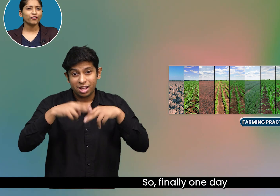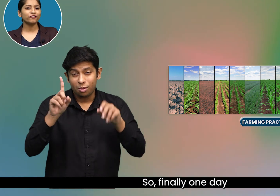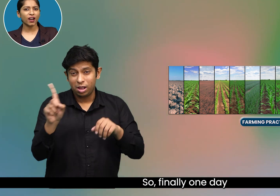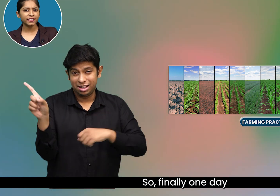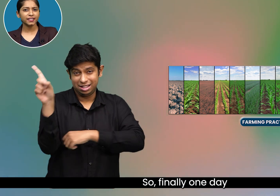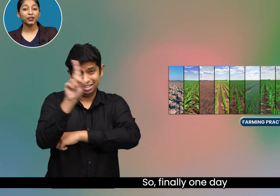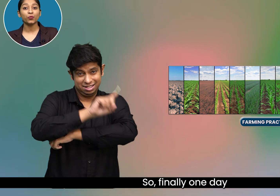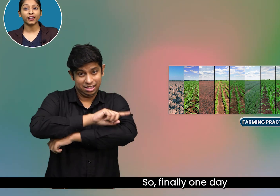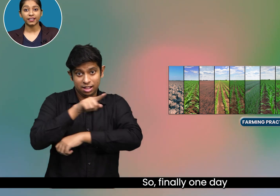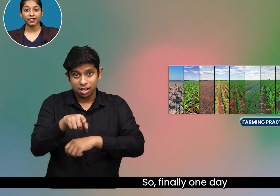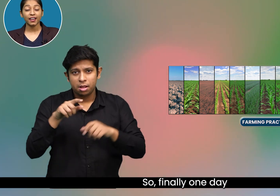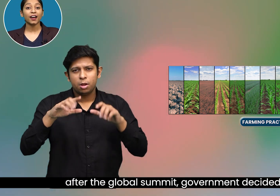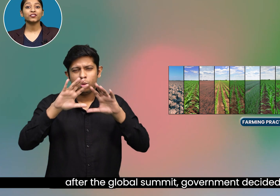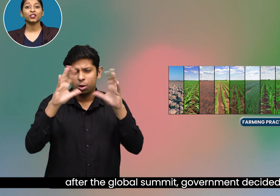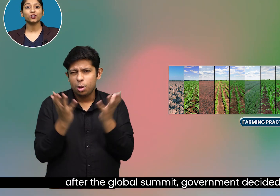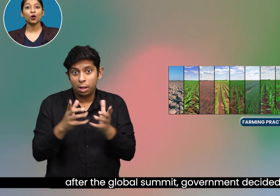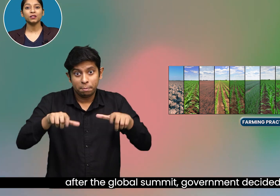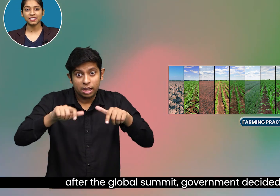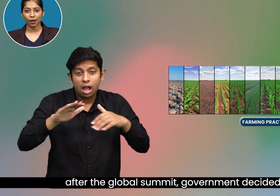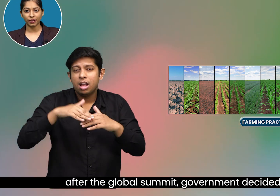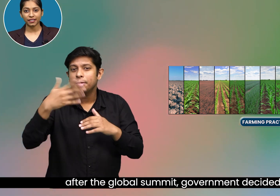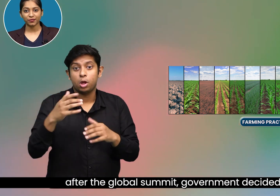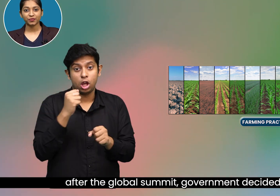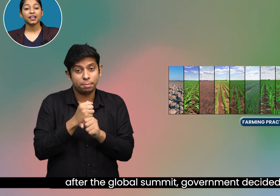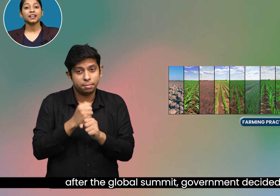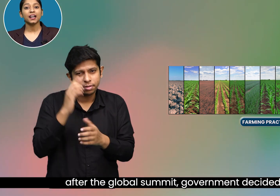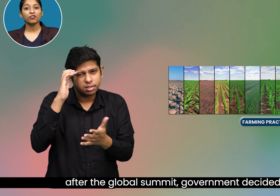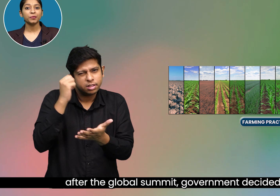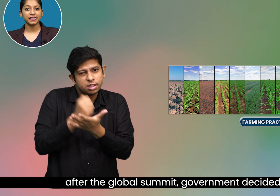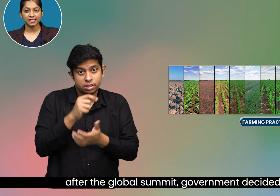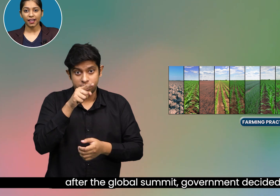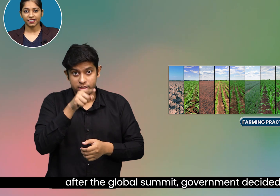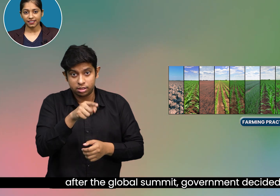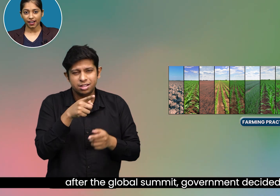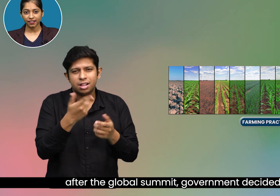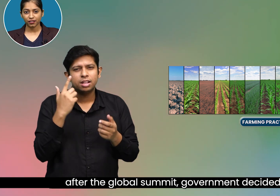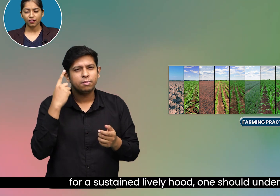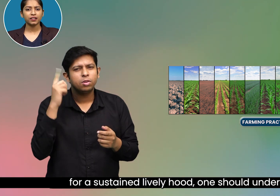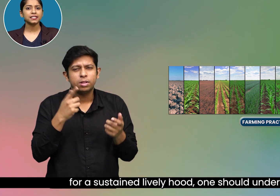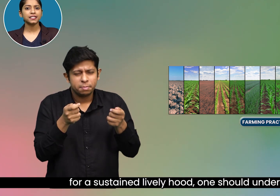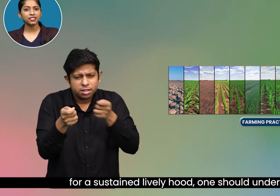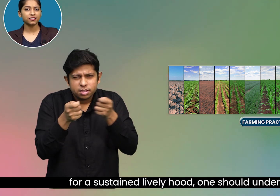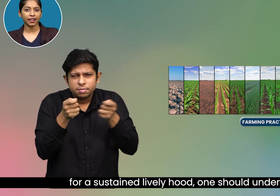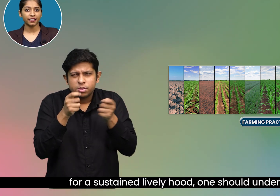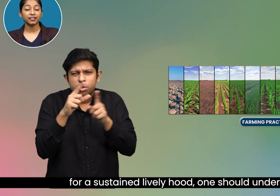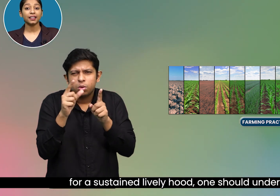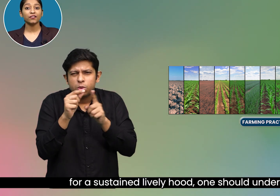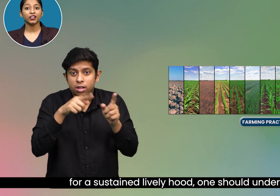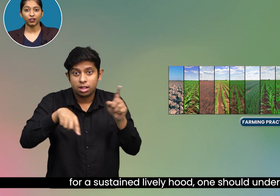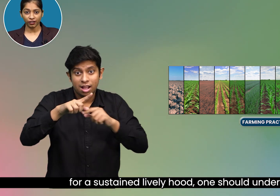So, finally one day after the global summit, government decided that for a